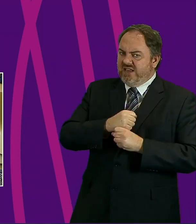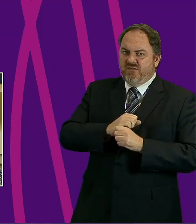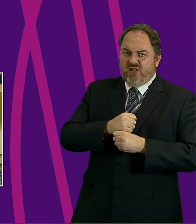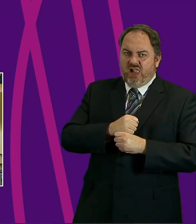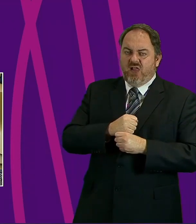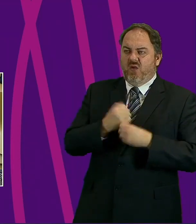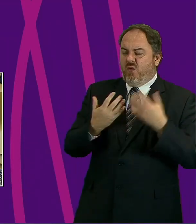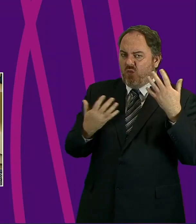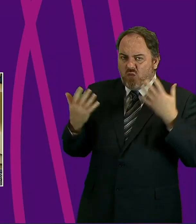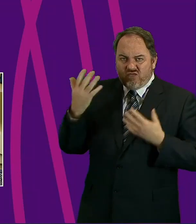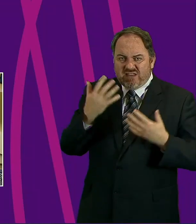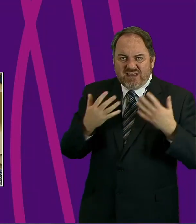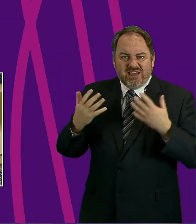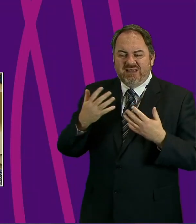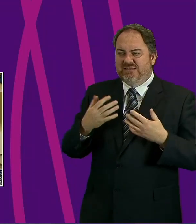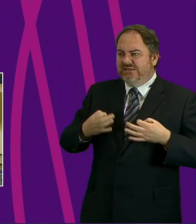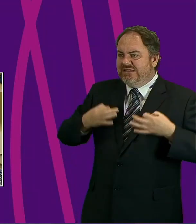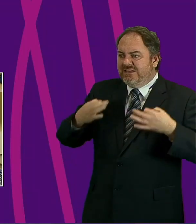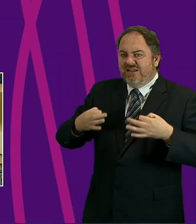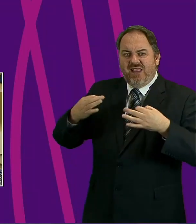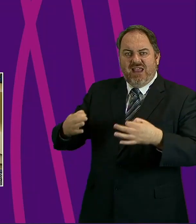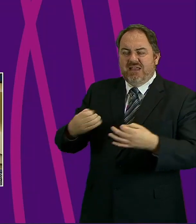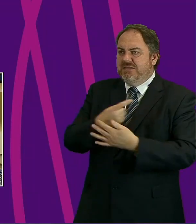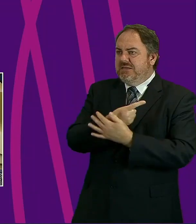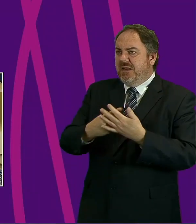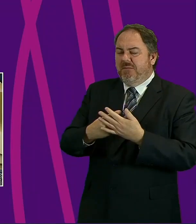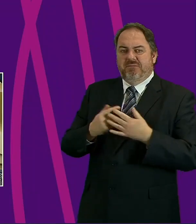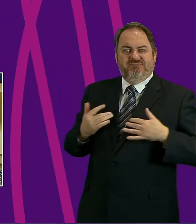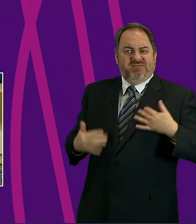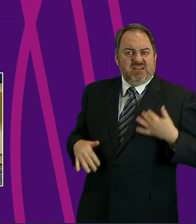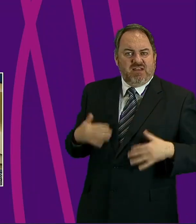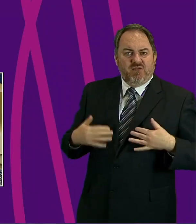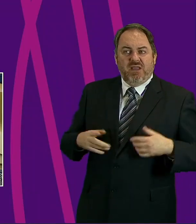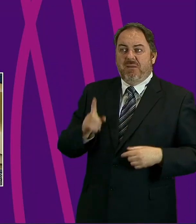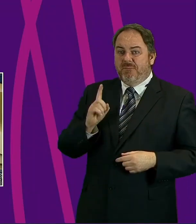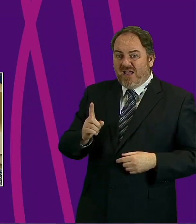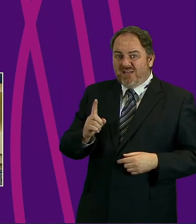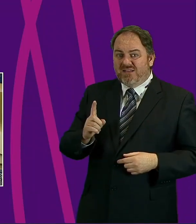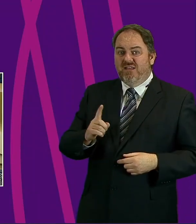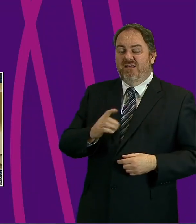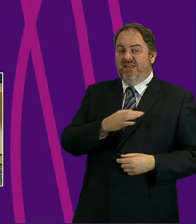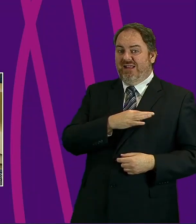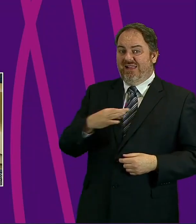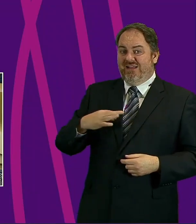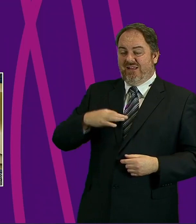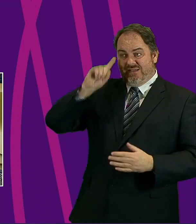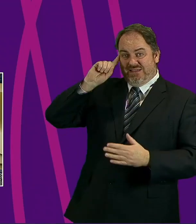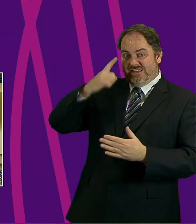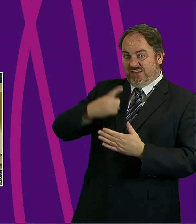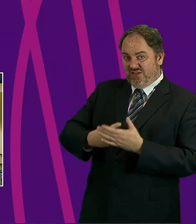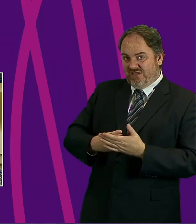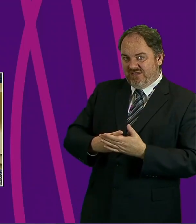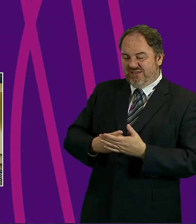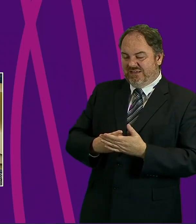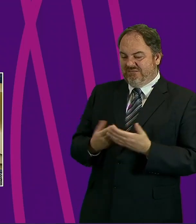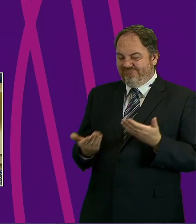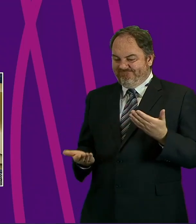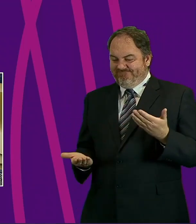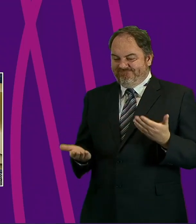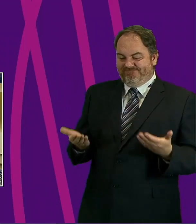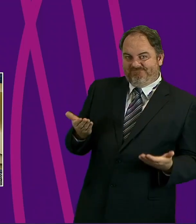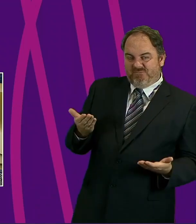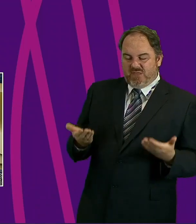worrying that will be, and indeed painful in some cases. But the clinical judgment that will have been made there is that on balance, is